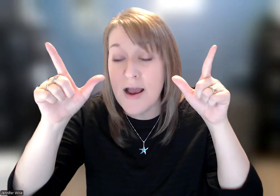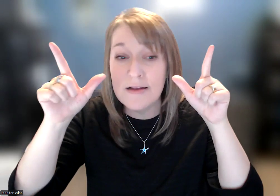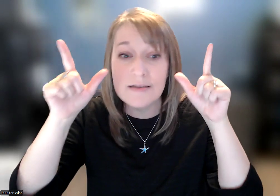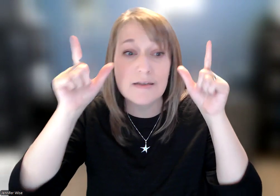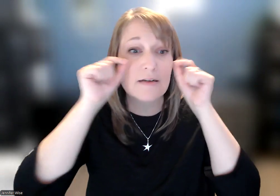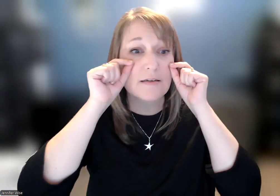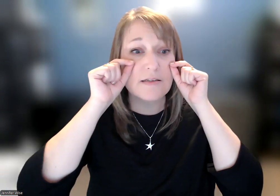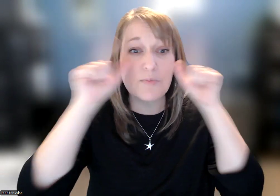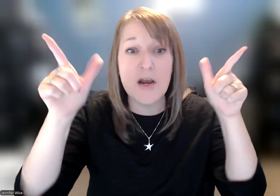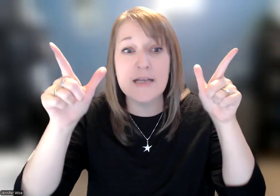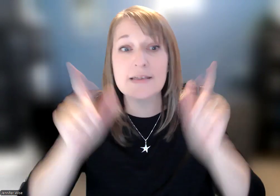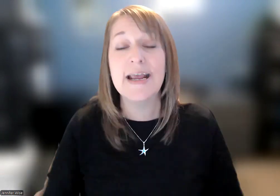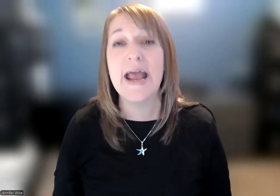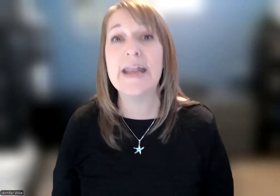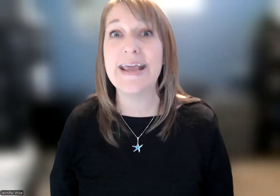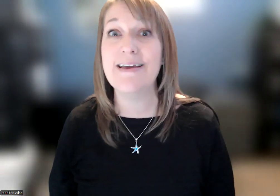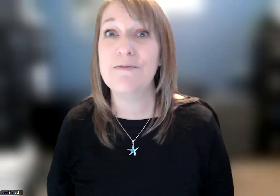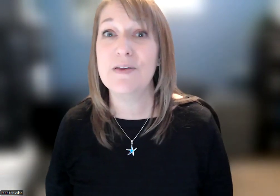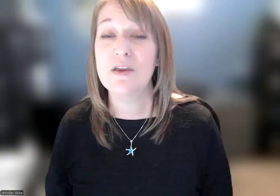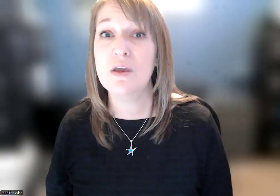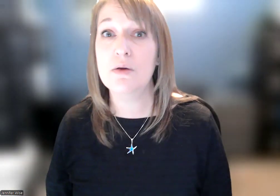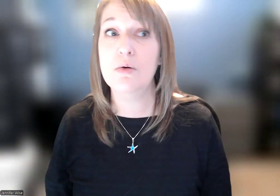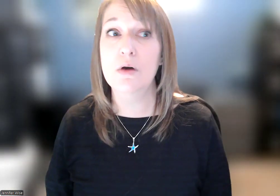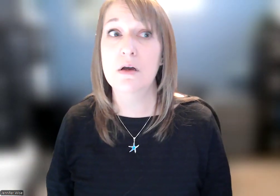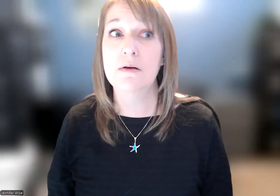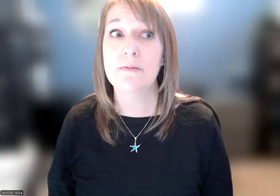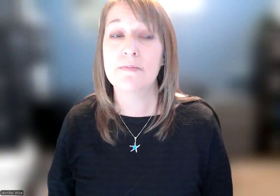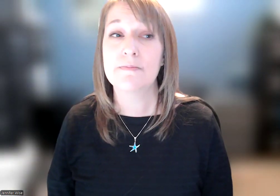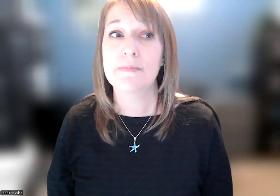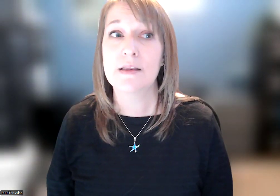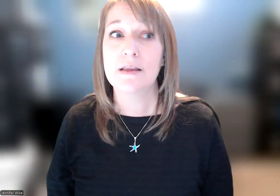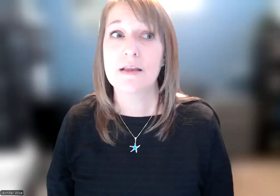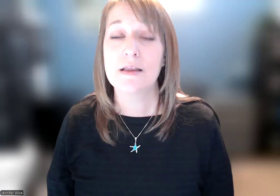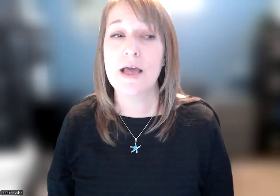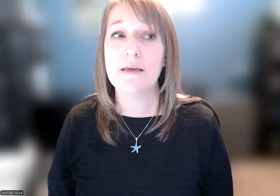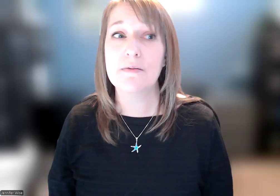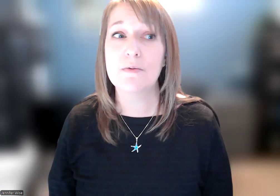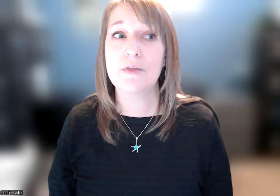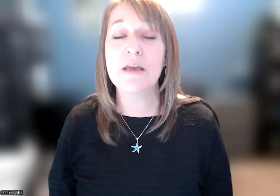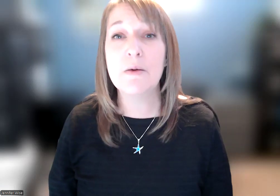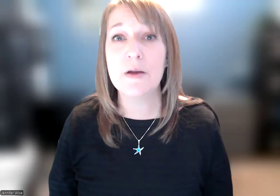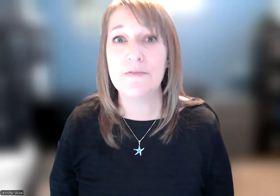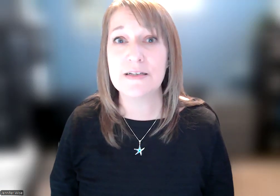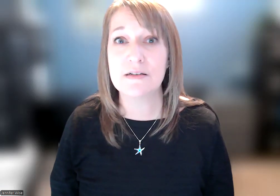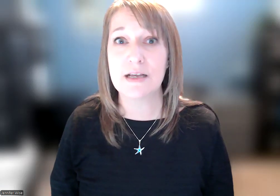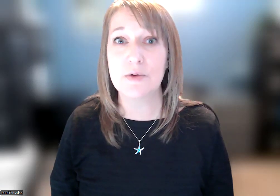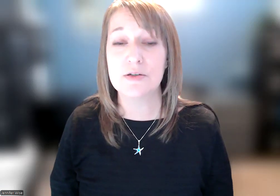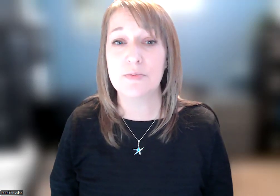surprise, surprise. And if you like, think about what your face looks like when you're